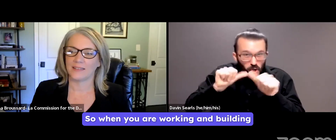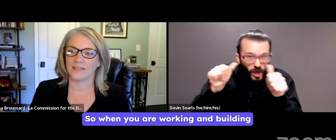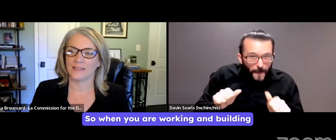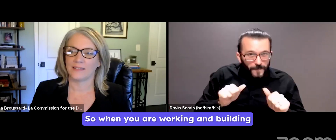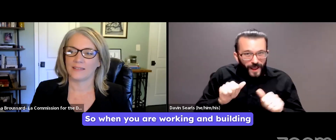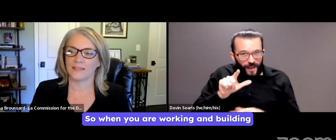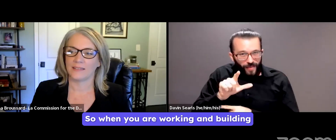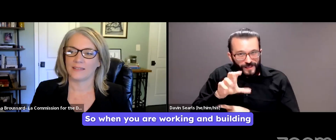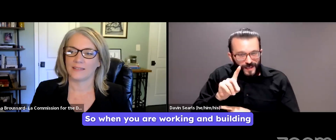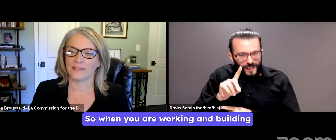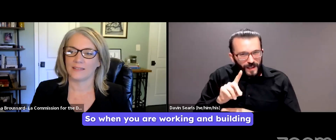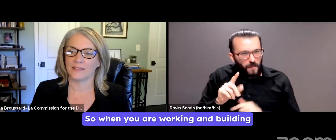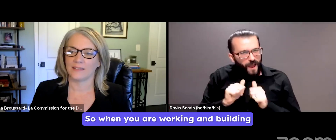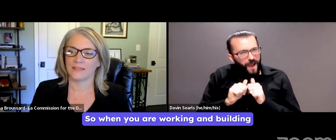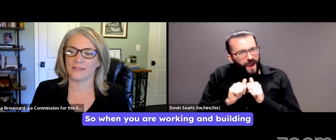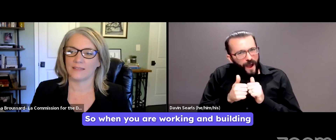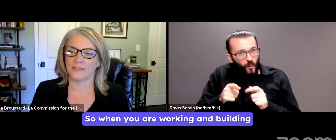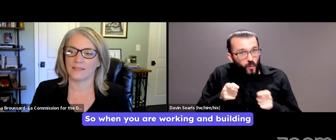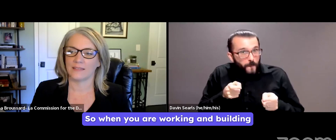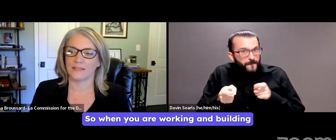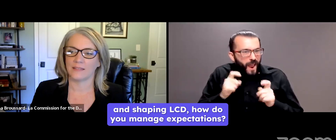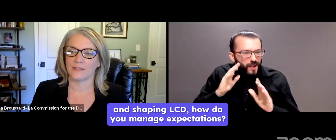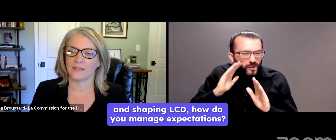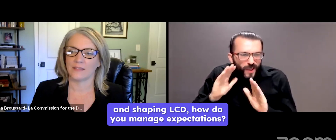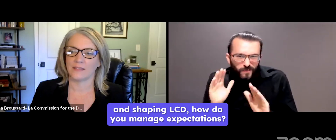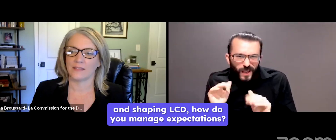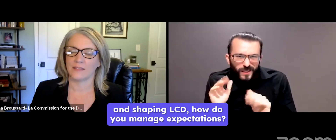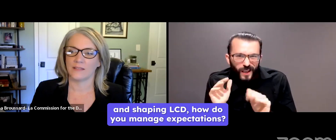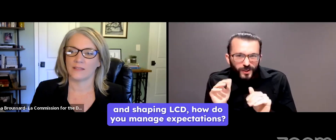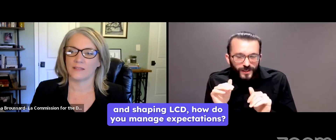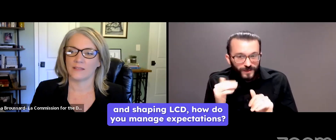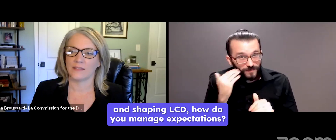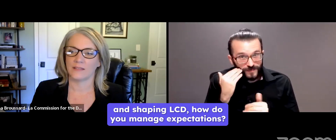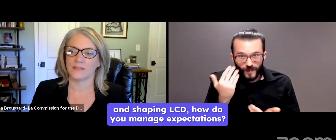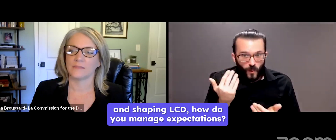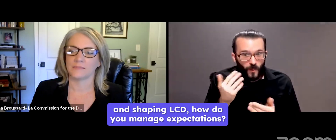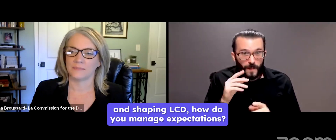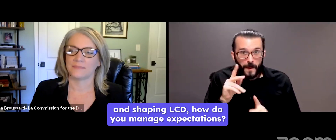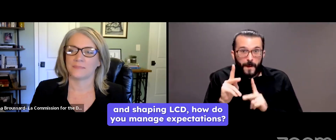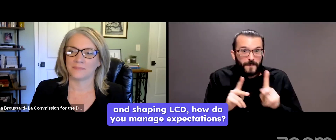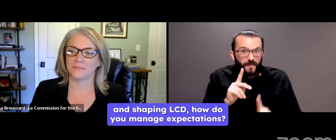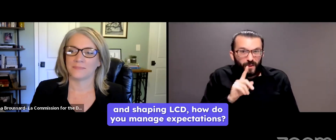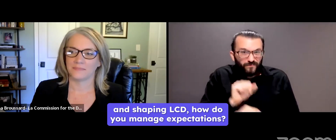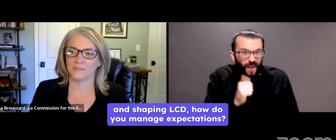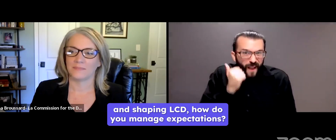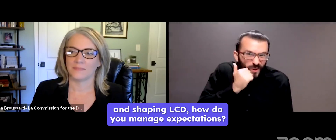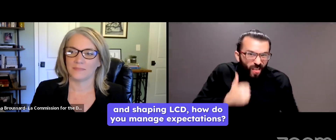when you're working and building and shaping LCD, how do you manage